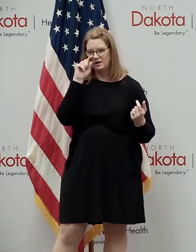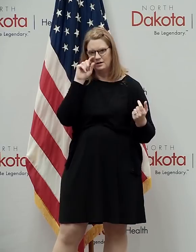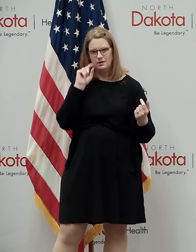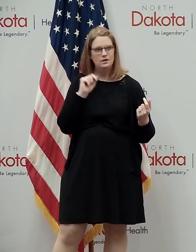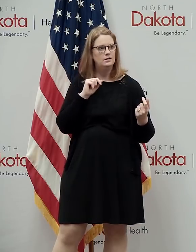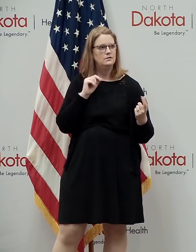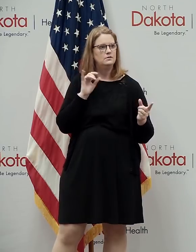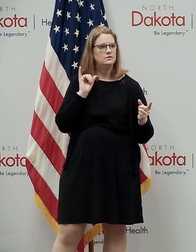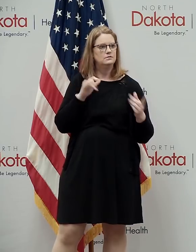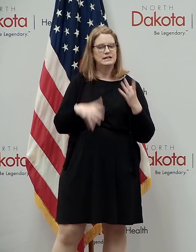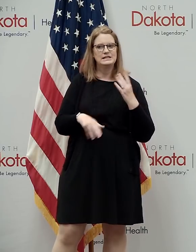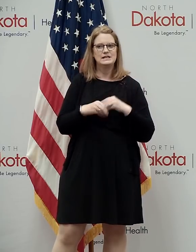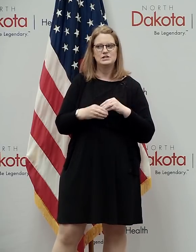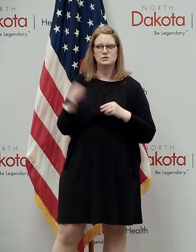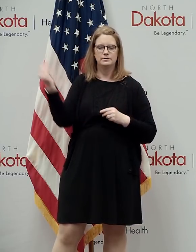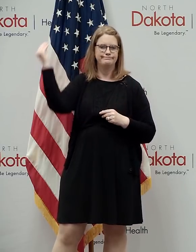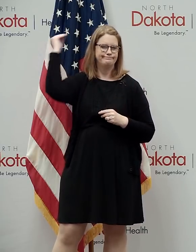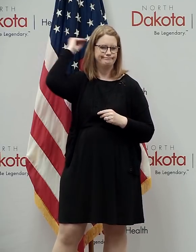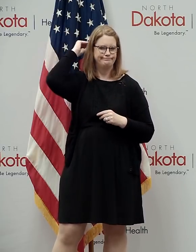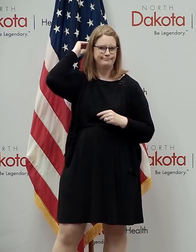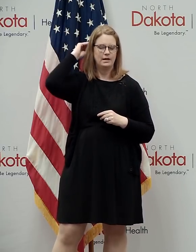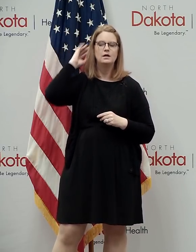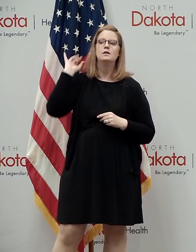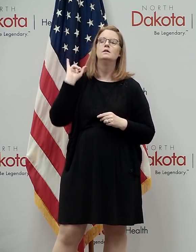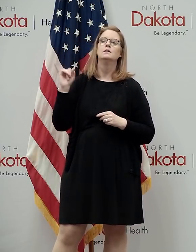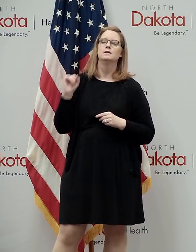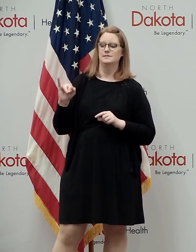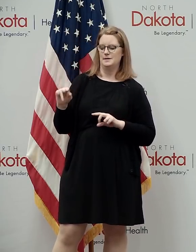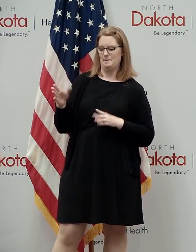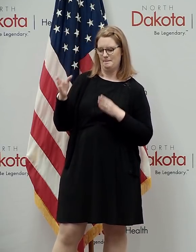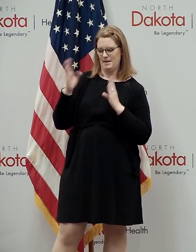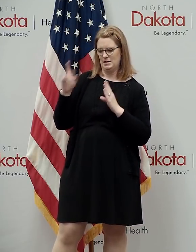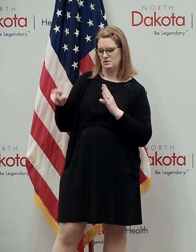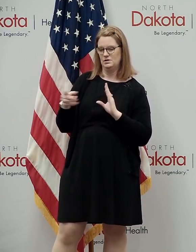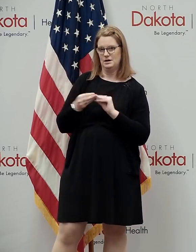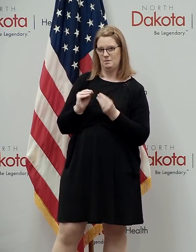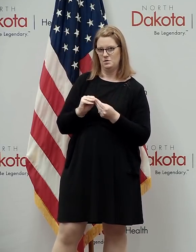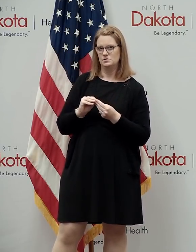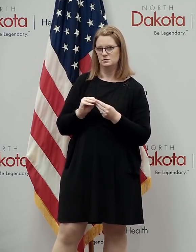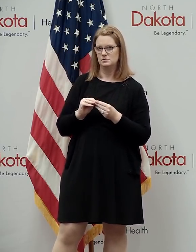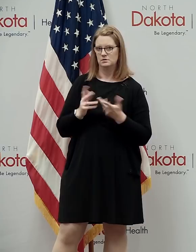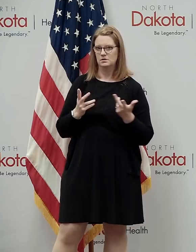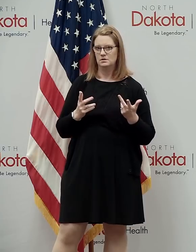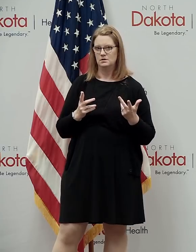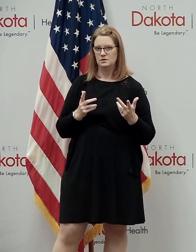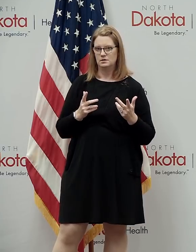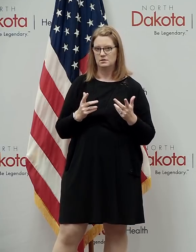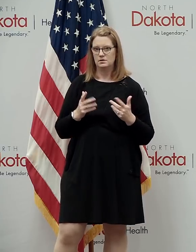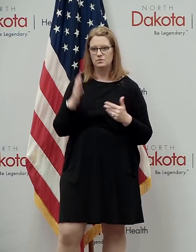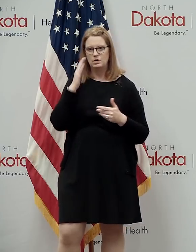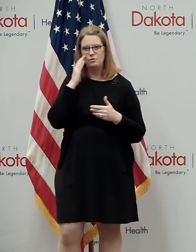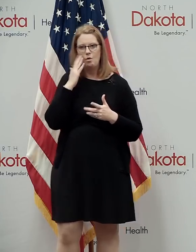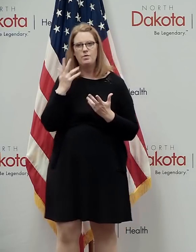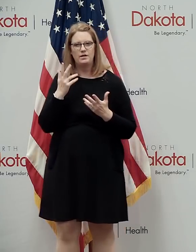a additional flag for us to, pay attention to numbers. We know that there's activity that's gone